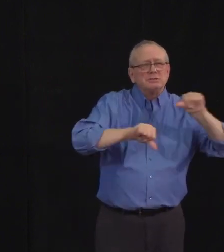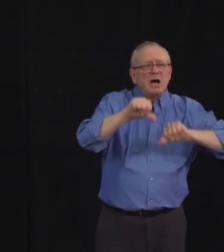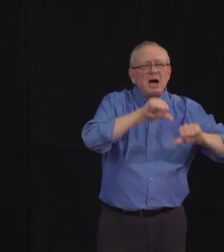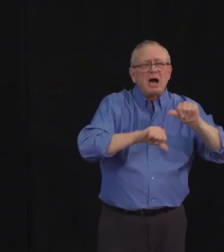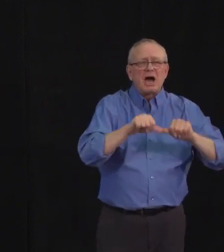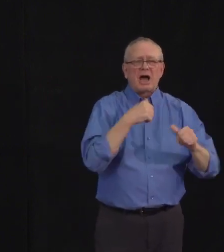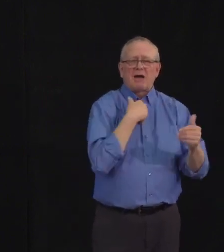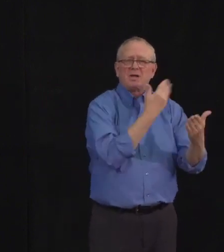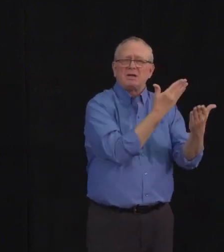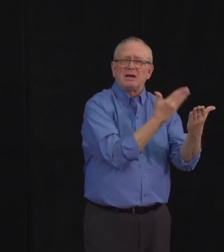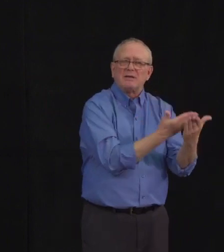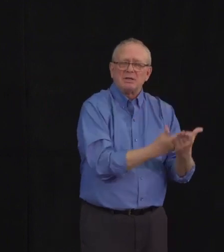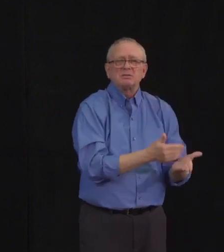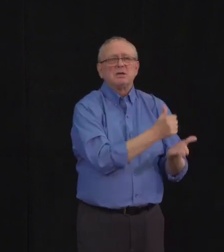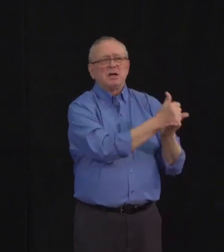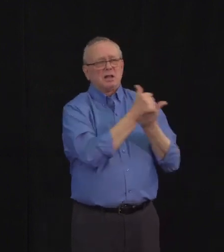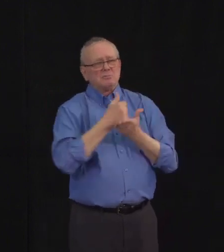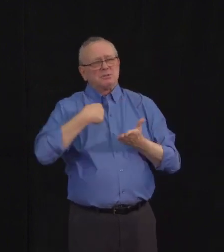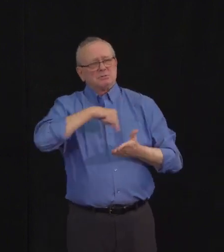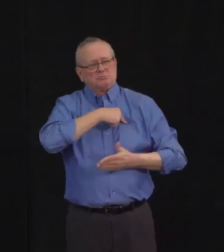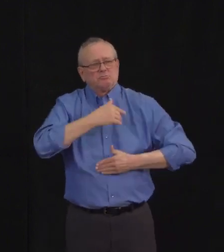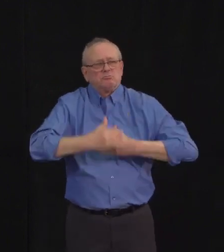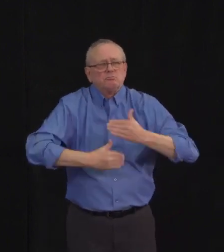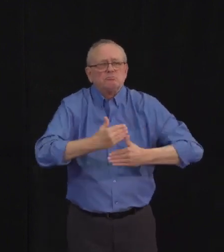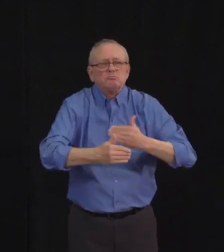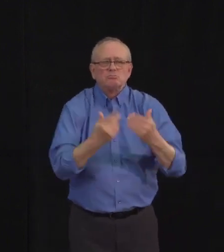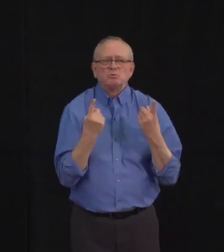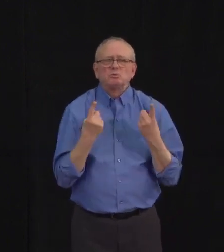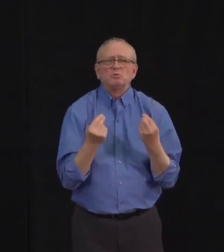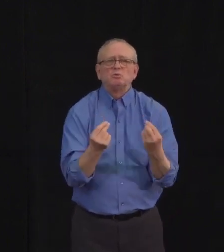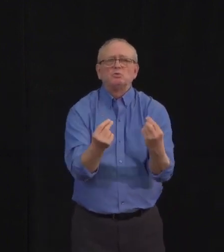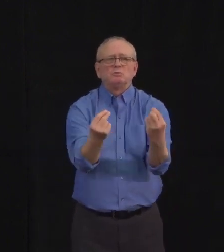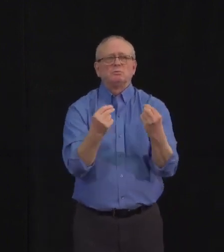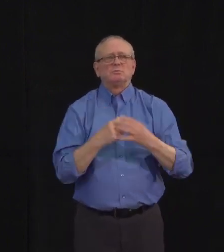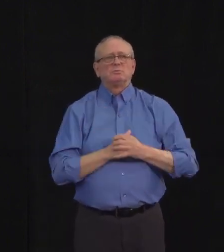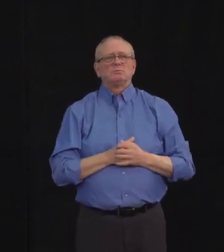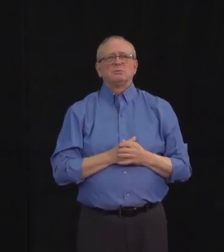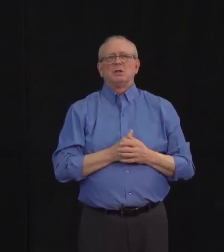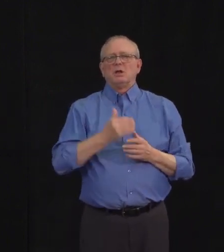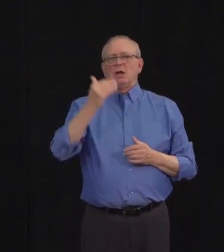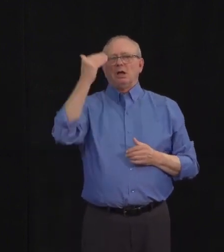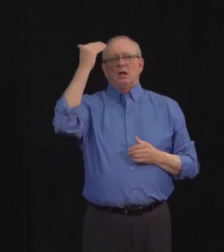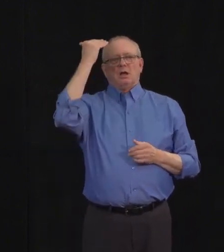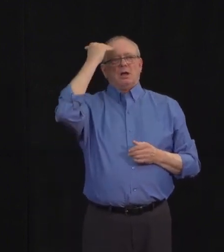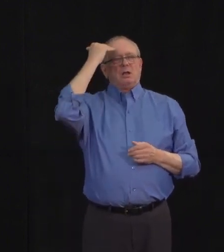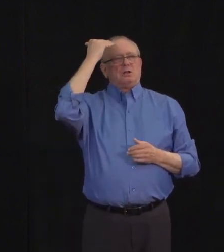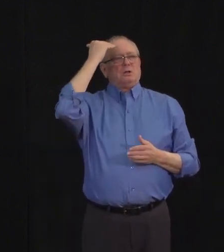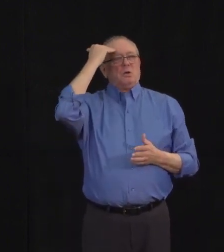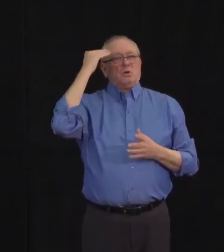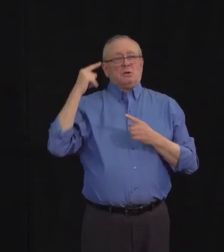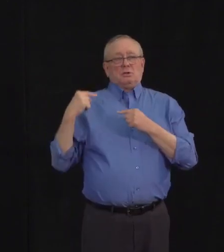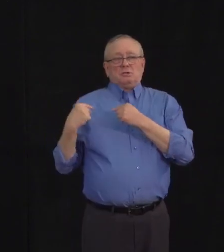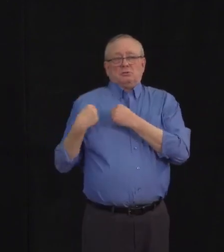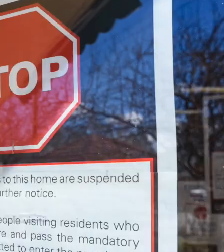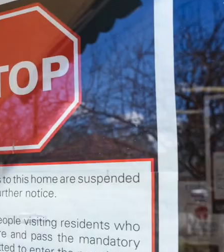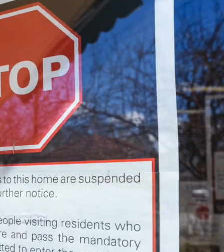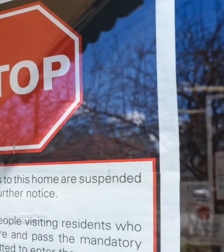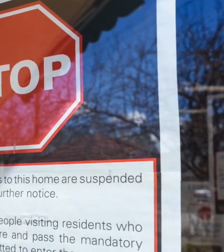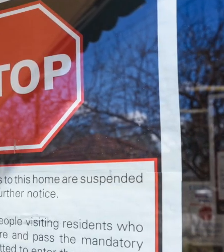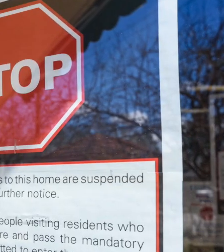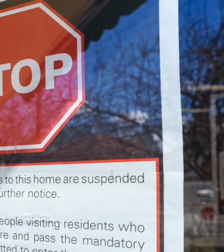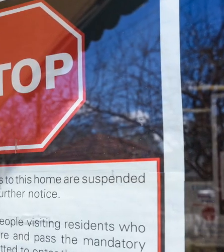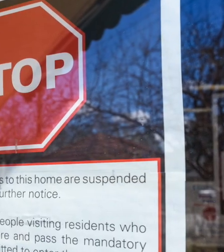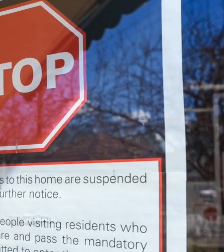again as I mentioned in my remarks this has been a long time of very significant changes from how we normally would